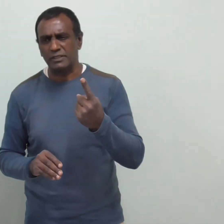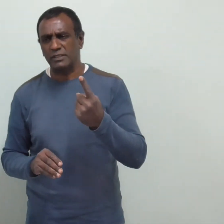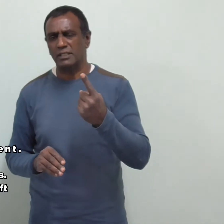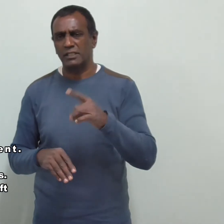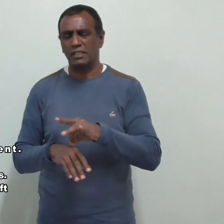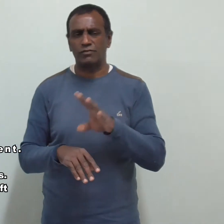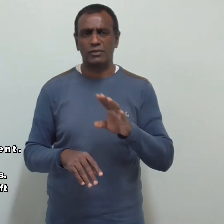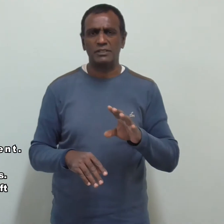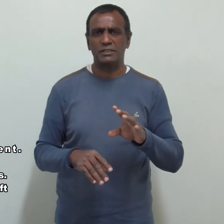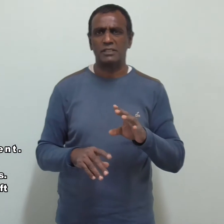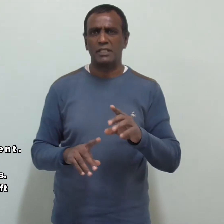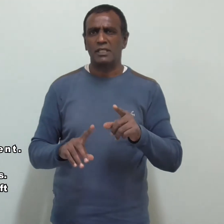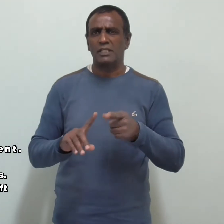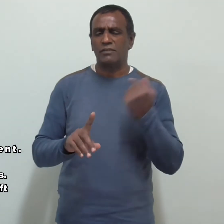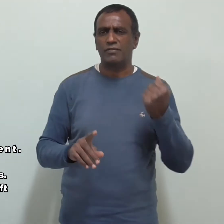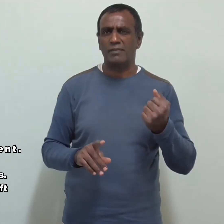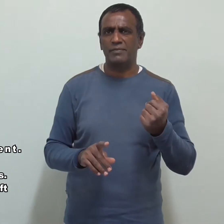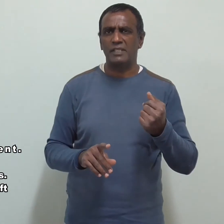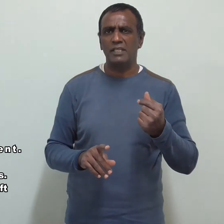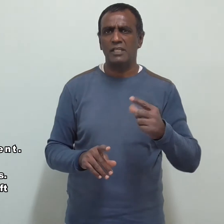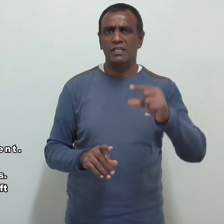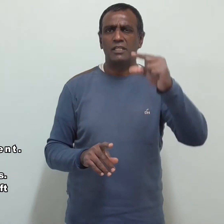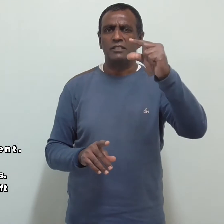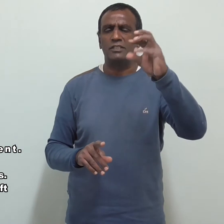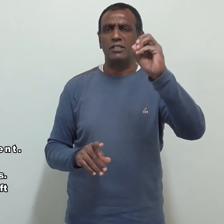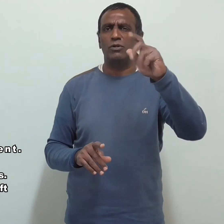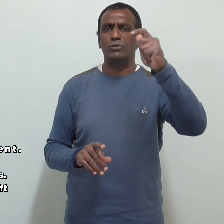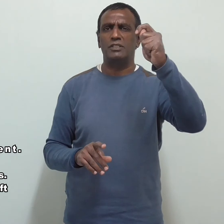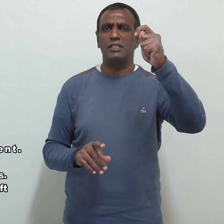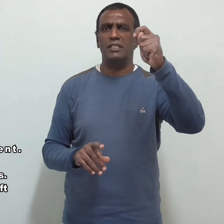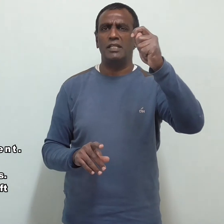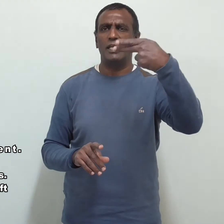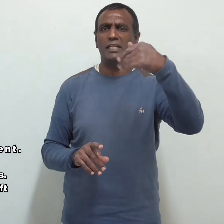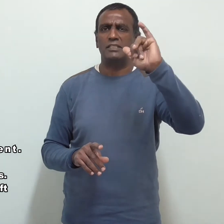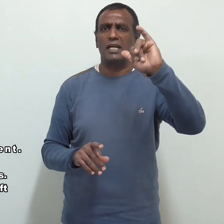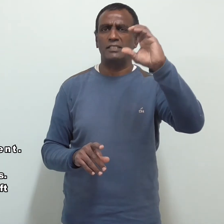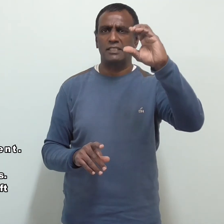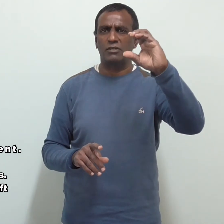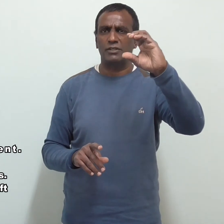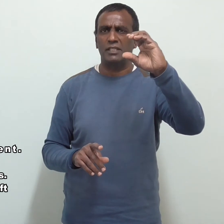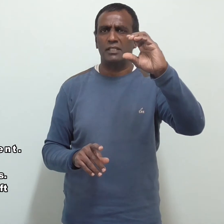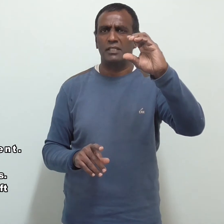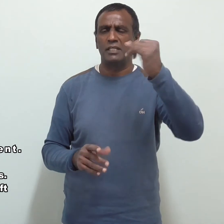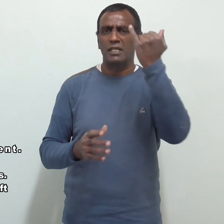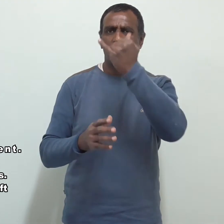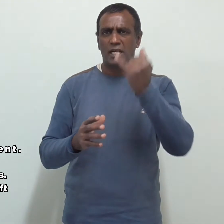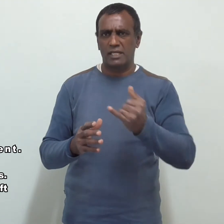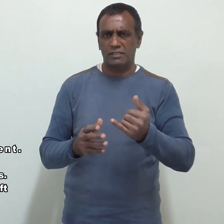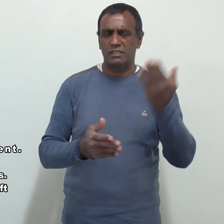influence is from the Gothic, Gothic art. That